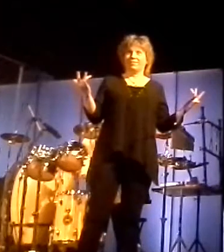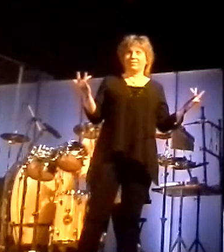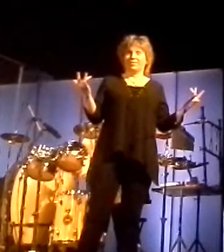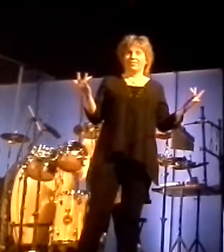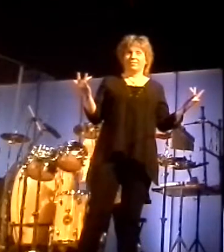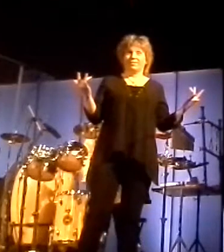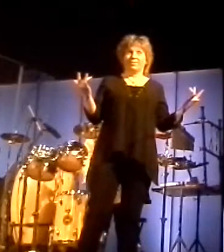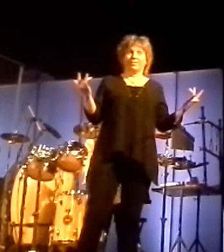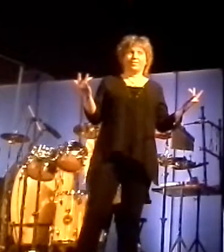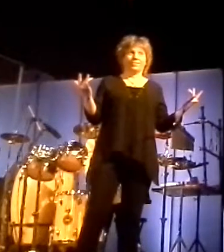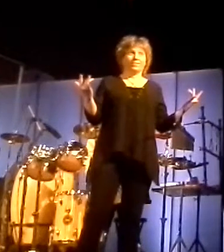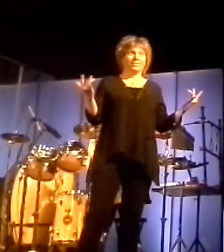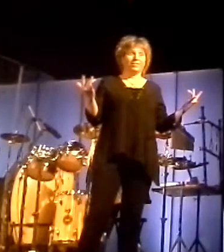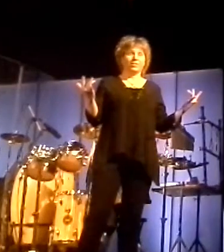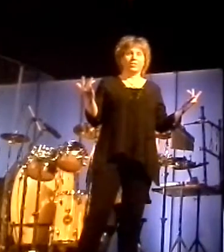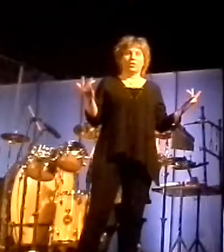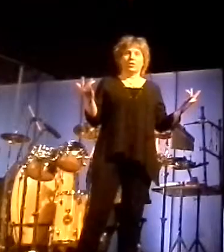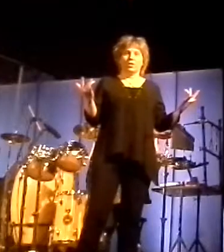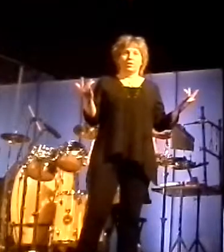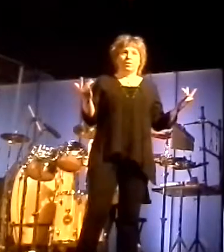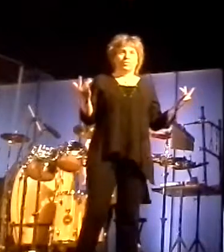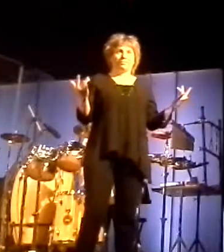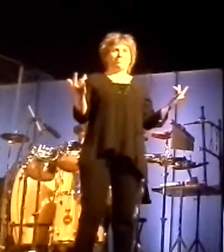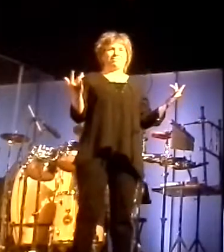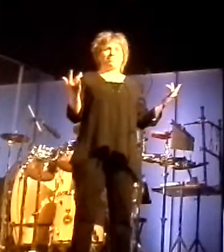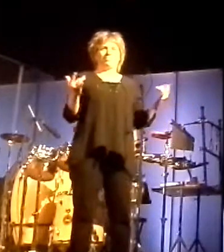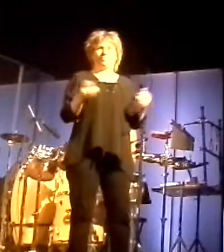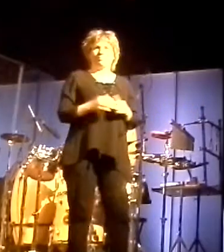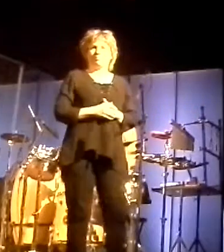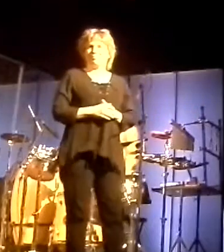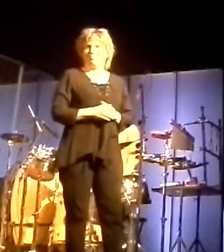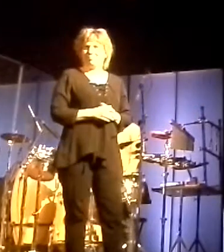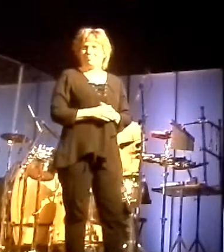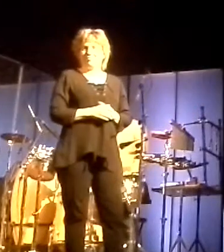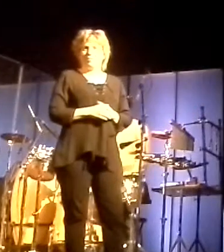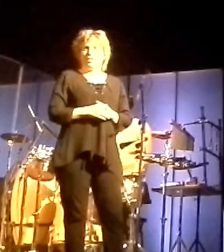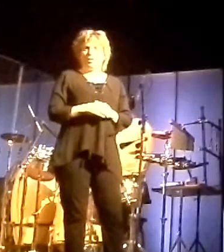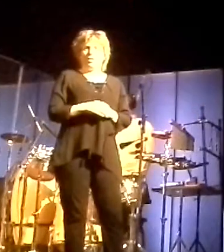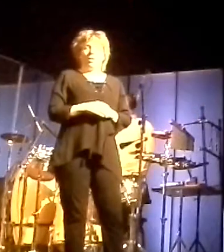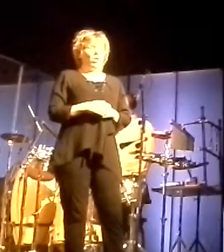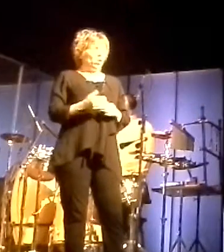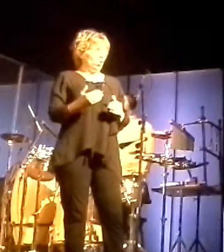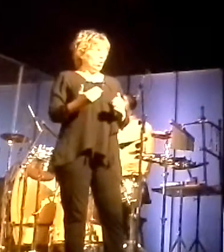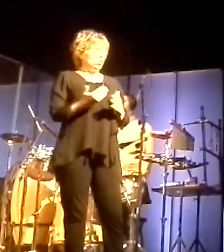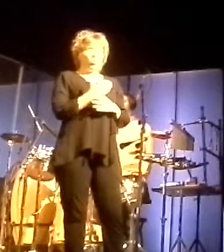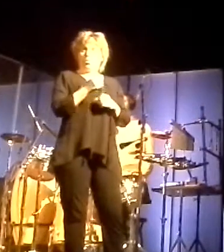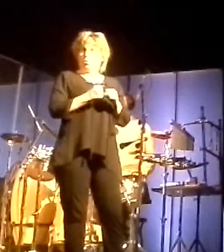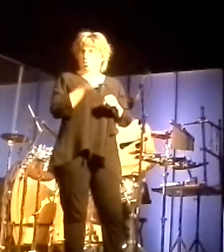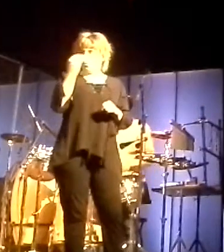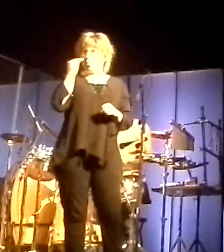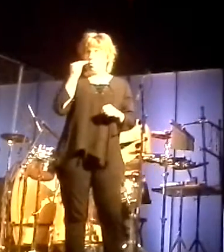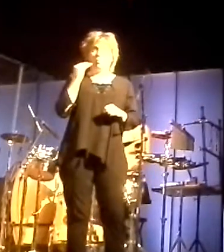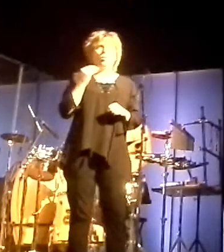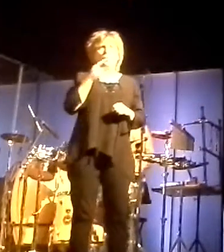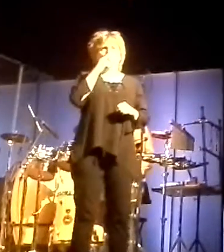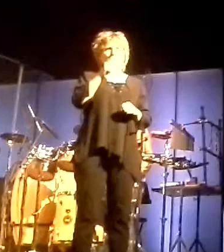Oh my heavens. Did you guys know it's a new year? Yeah! Can you stand with us? We're going to worship God this morning.